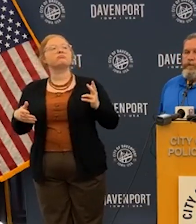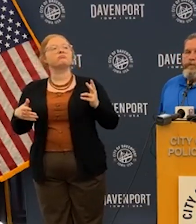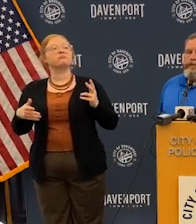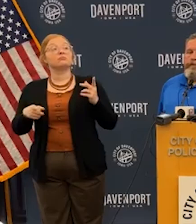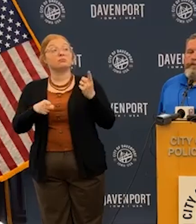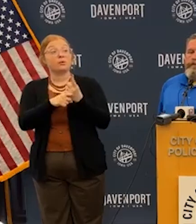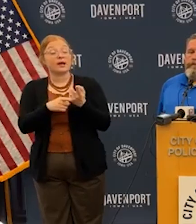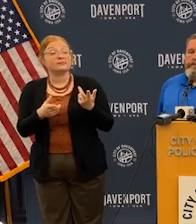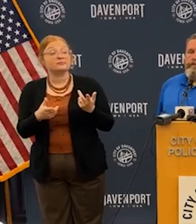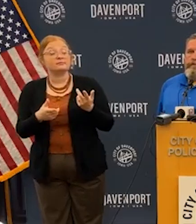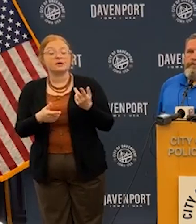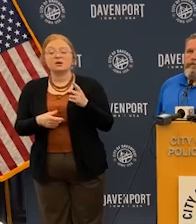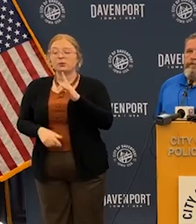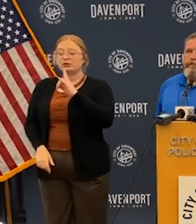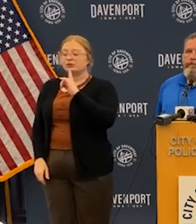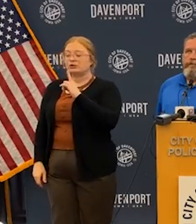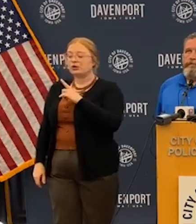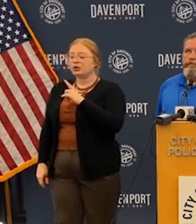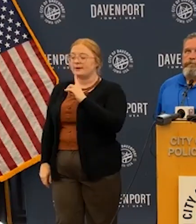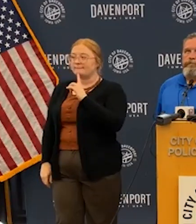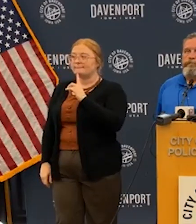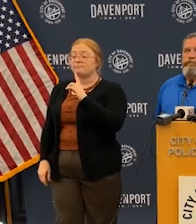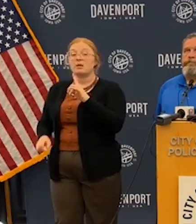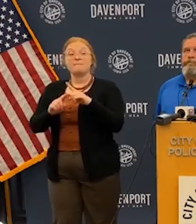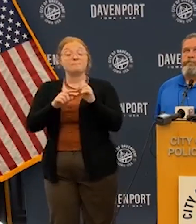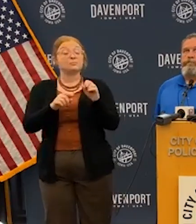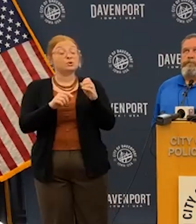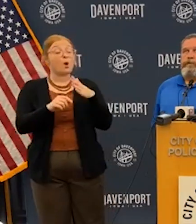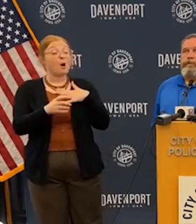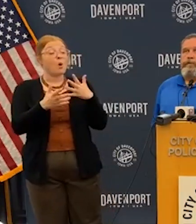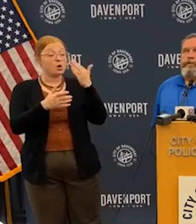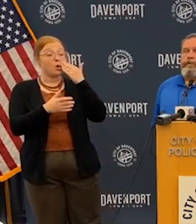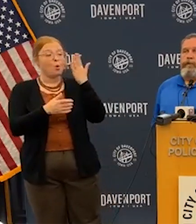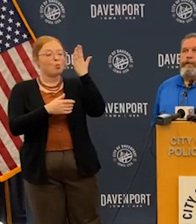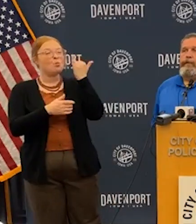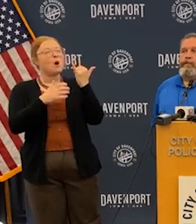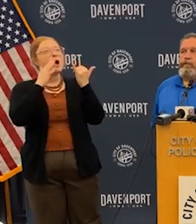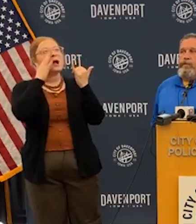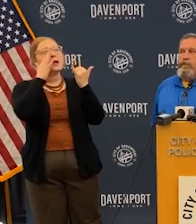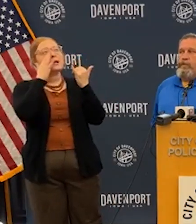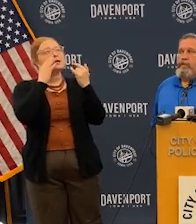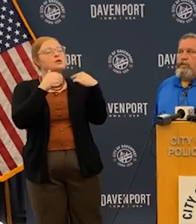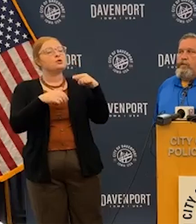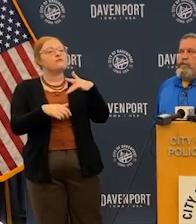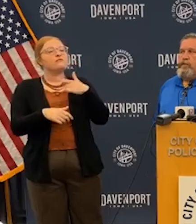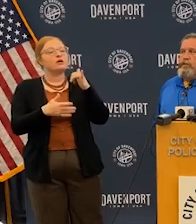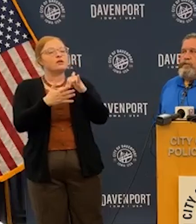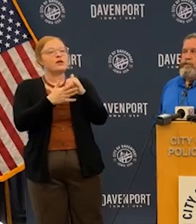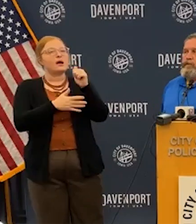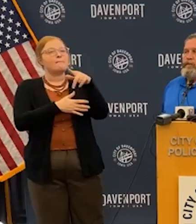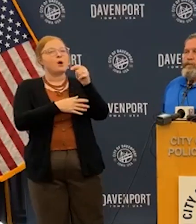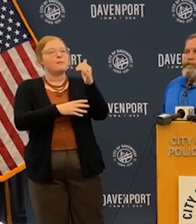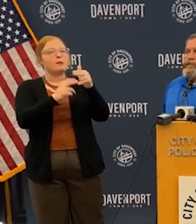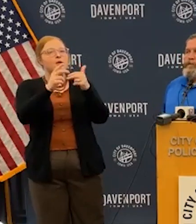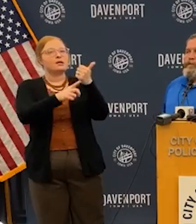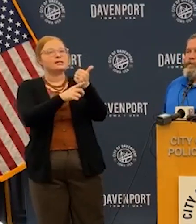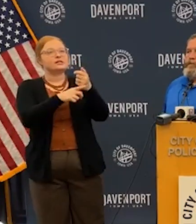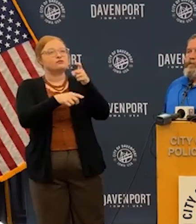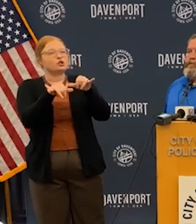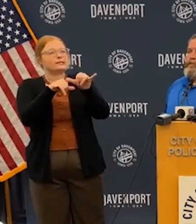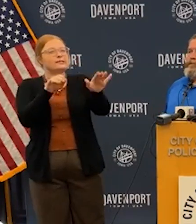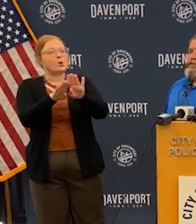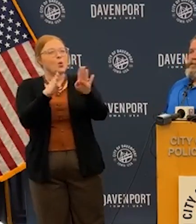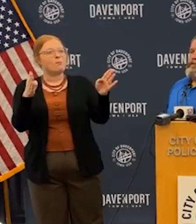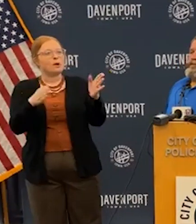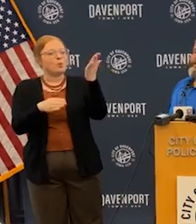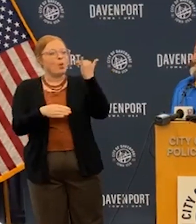none of these lived up to a point where it would have caused this city to shut down this building to prevent people from habitating in that